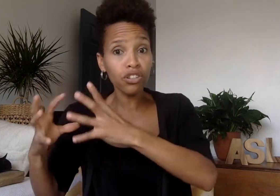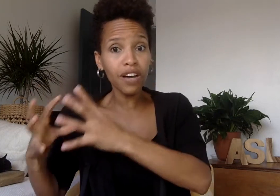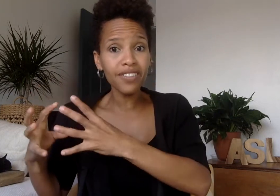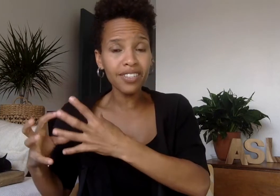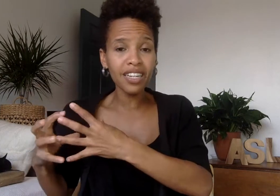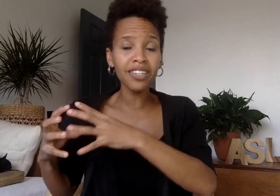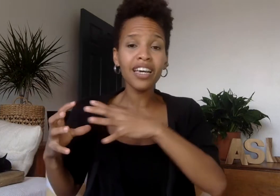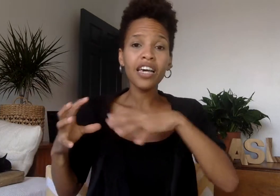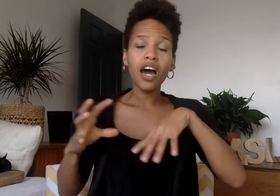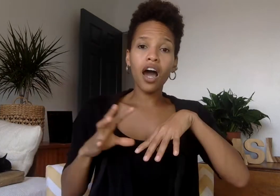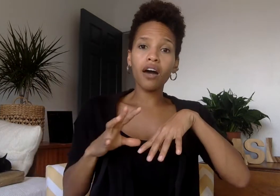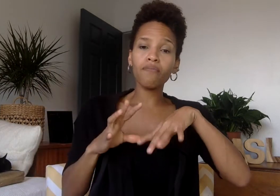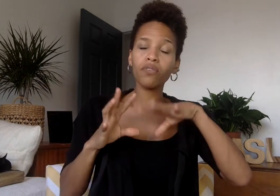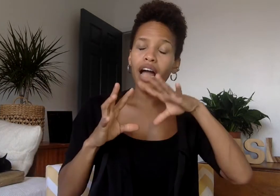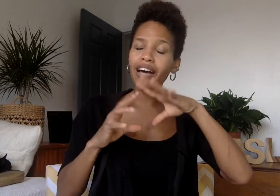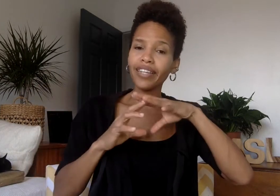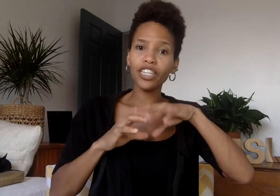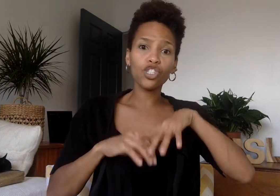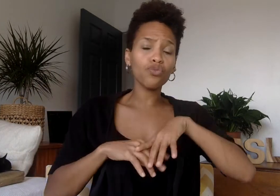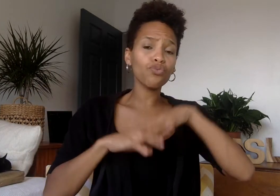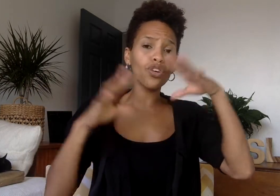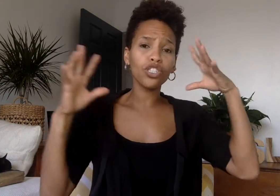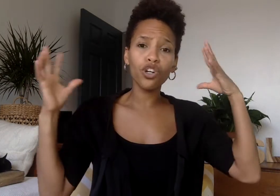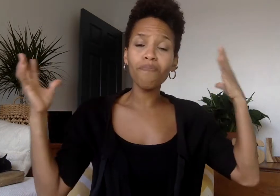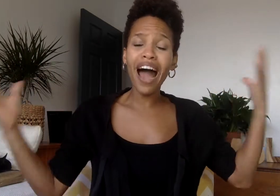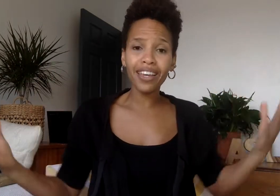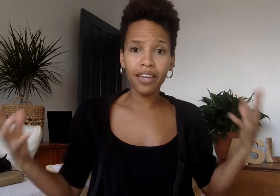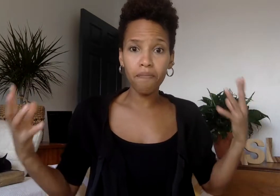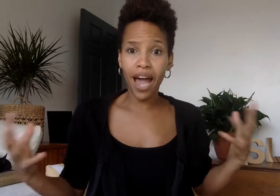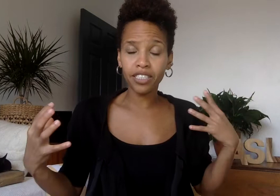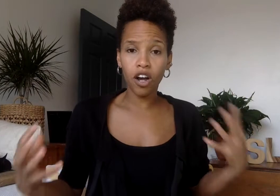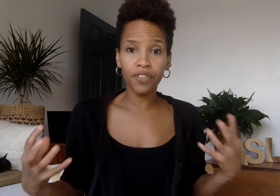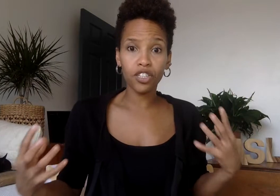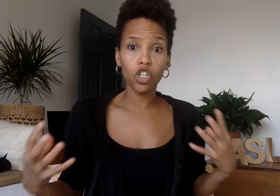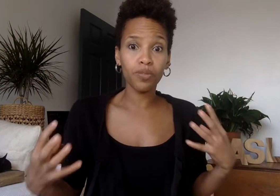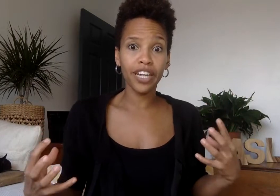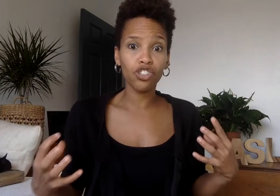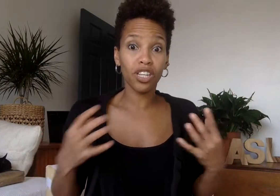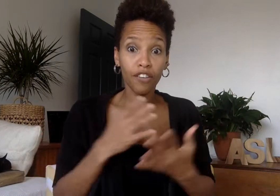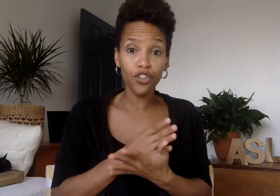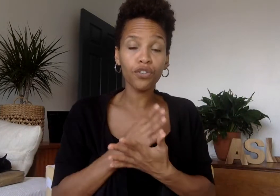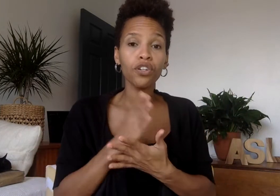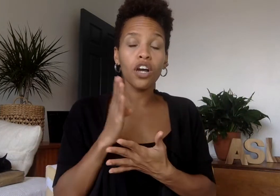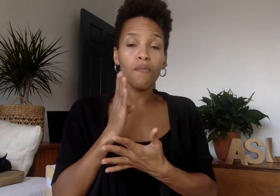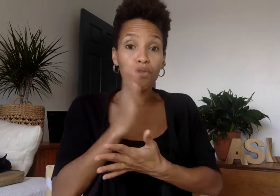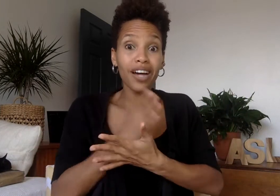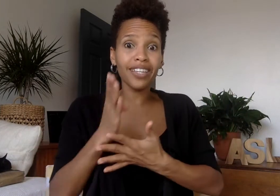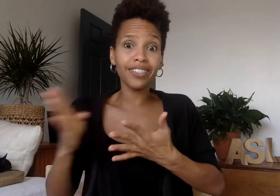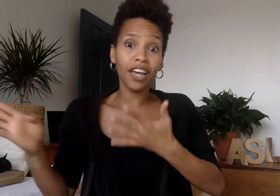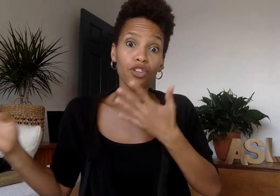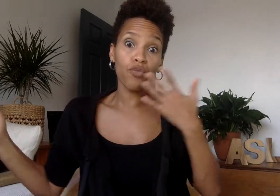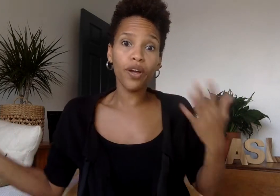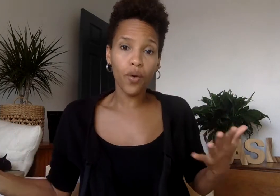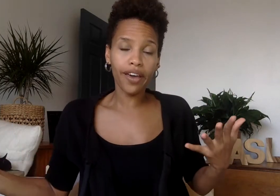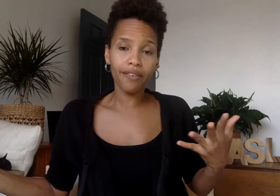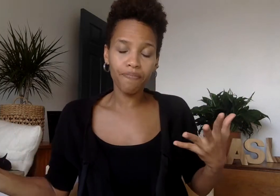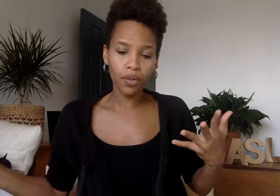of a scene, has a dramatic impact on the interpretation if you're processing in the right way. Okay,